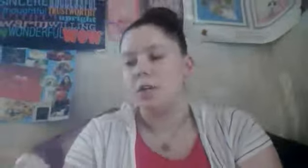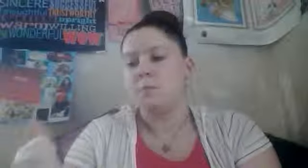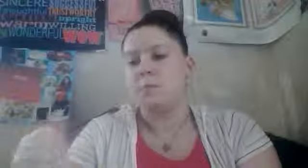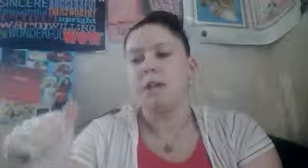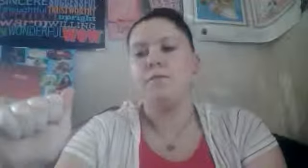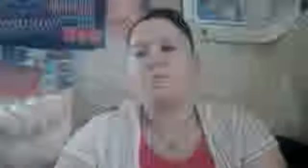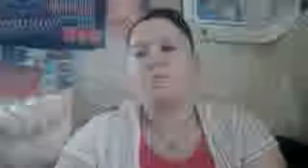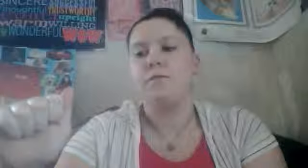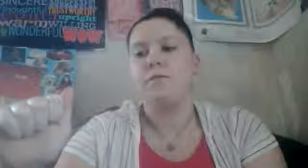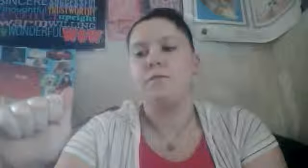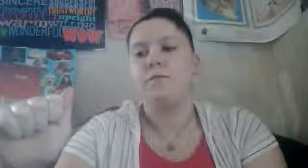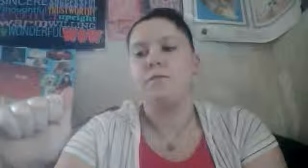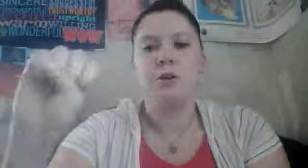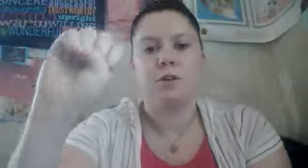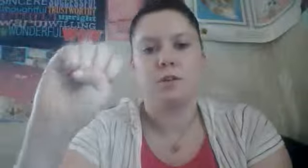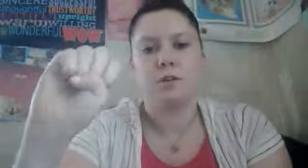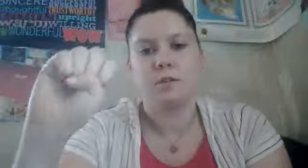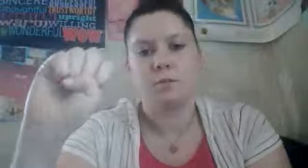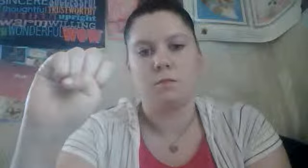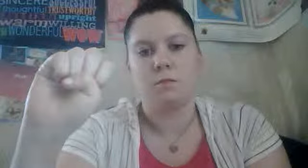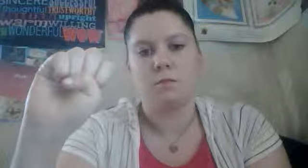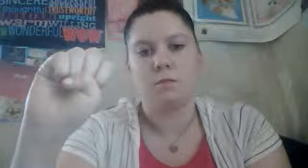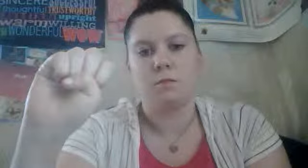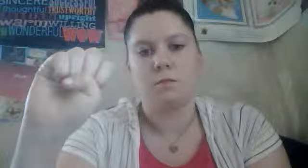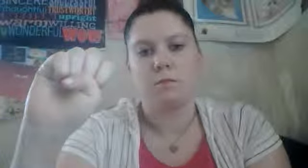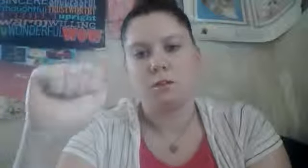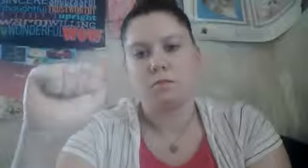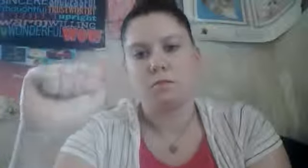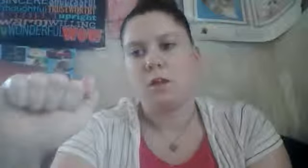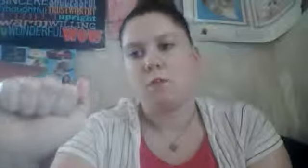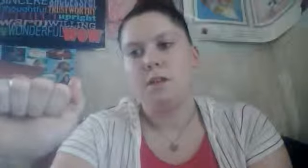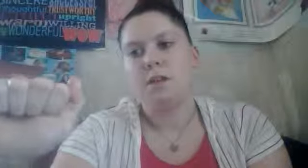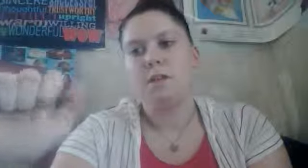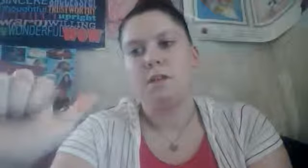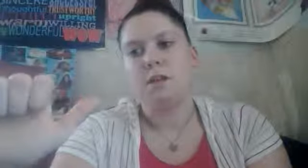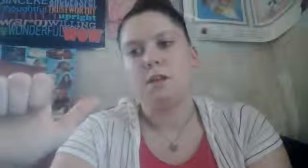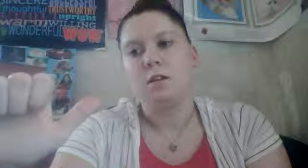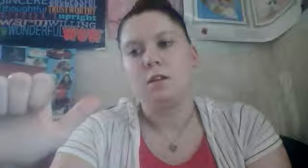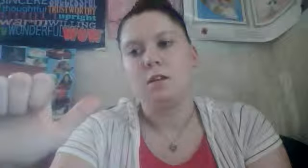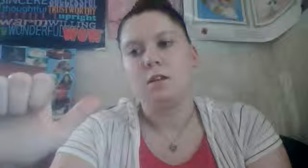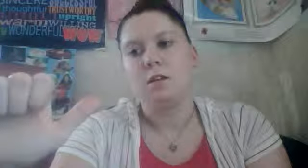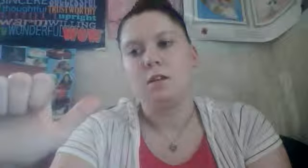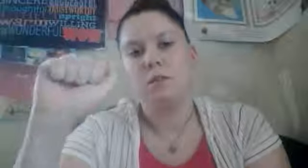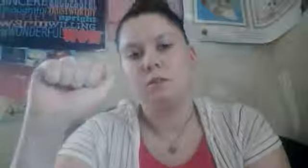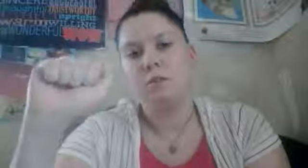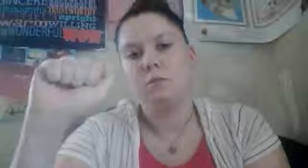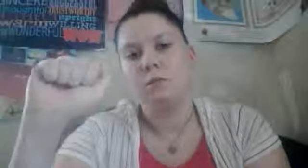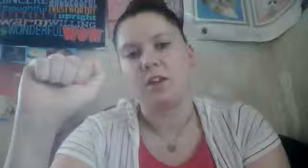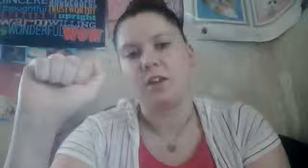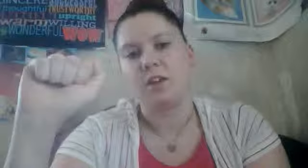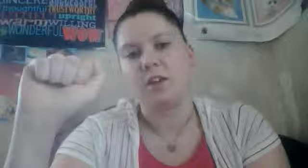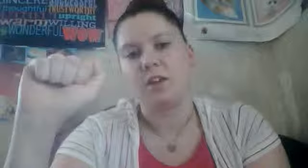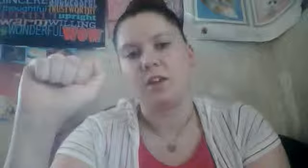You make a fist, and instead of putting your thumb, like basically when you make a, when you make a fist,